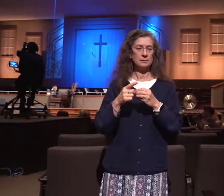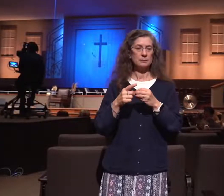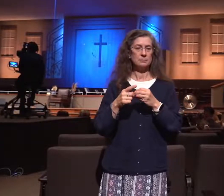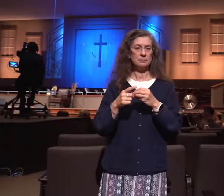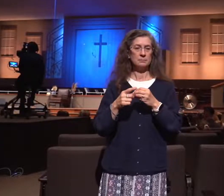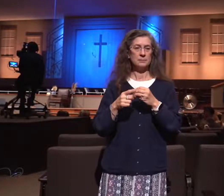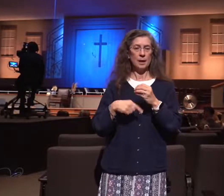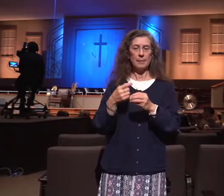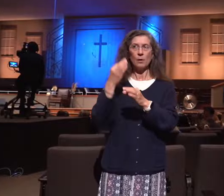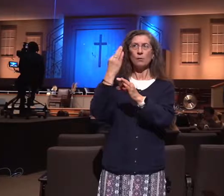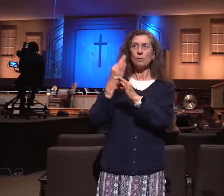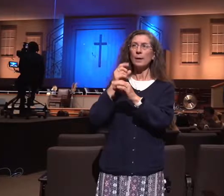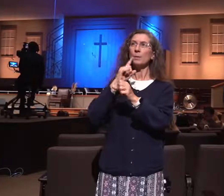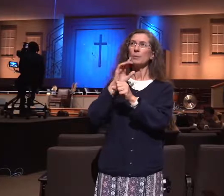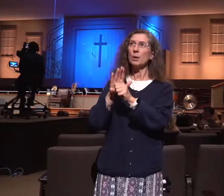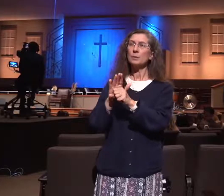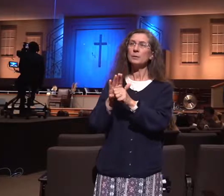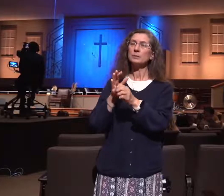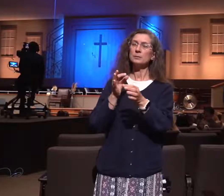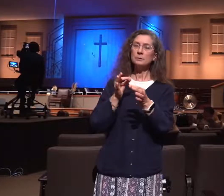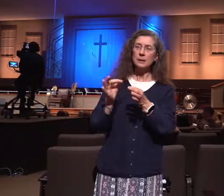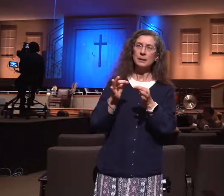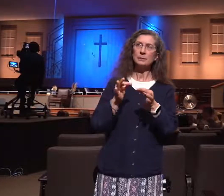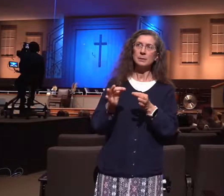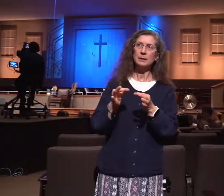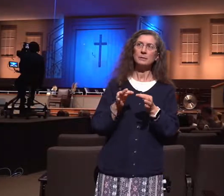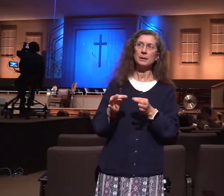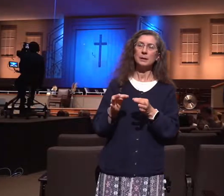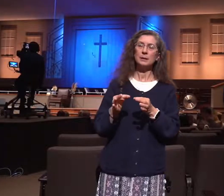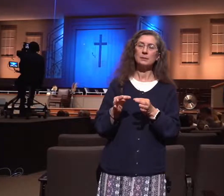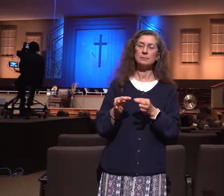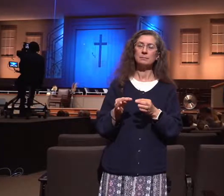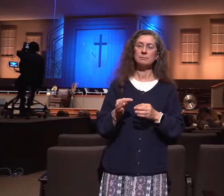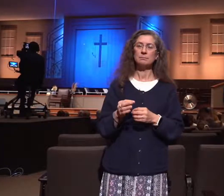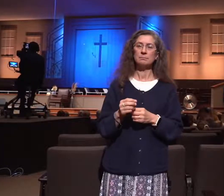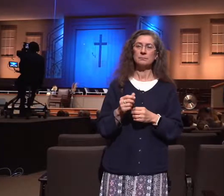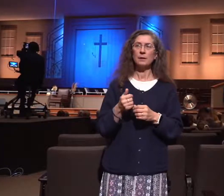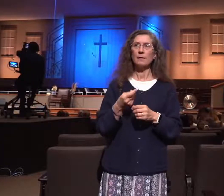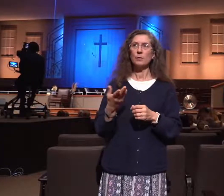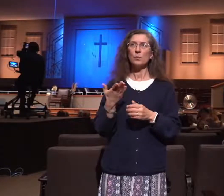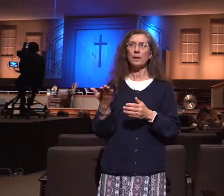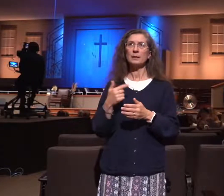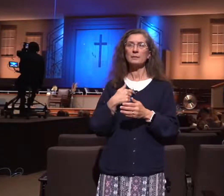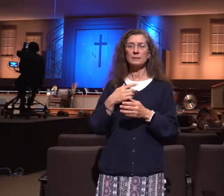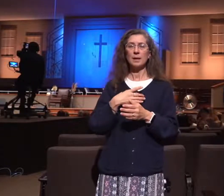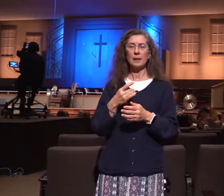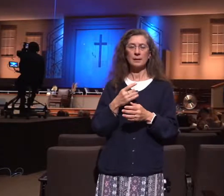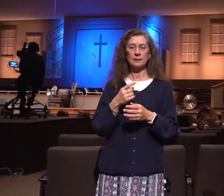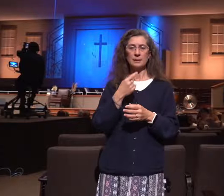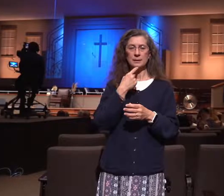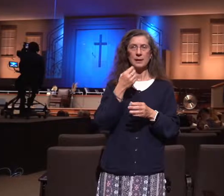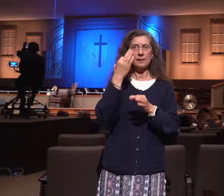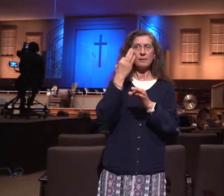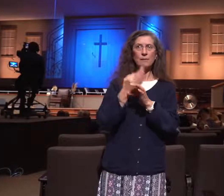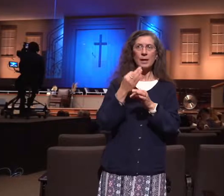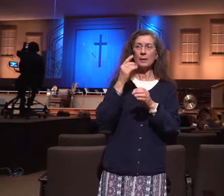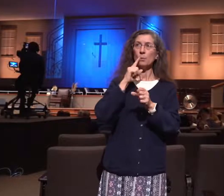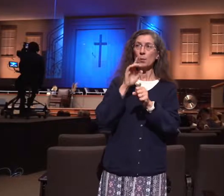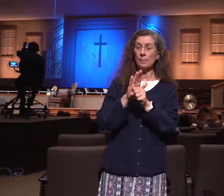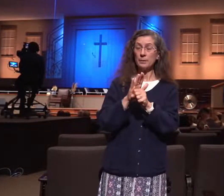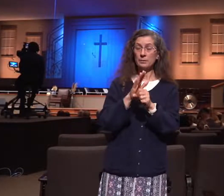9. And he said three or four things I really like. Number one, he said, faith promise is real simple.